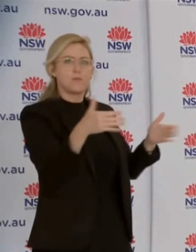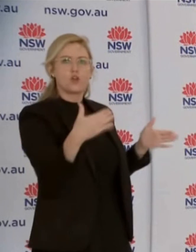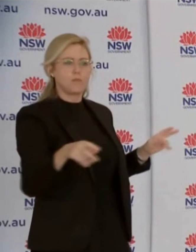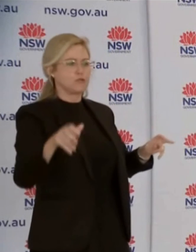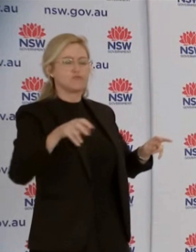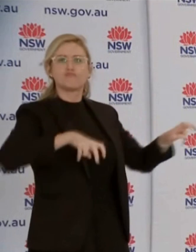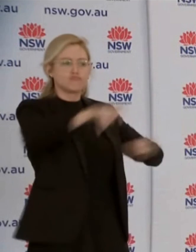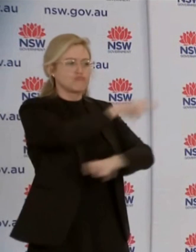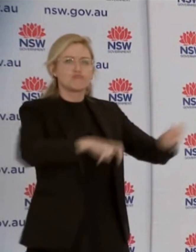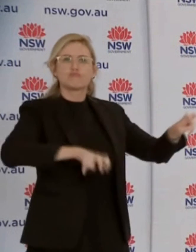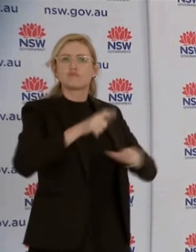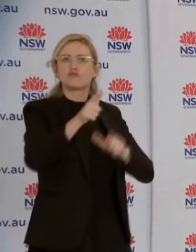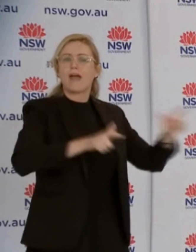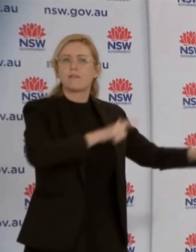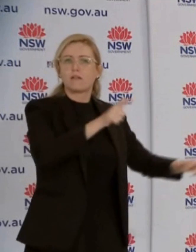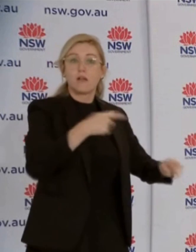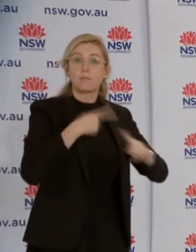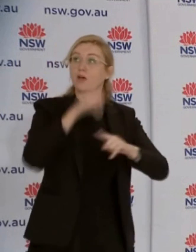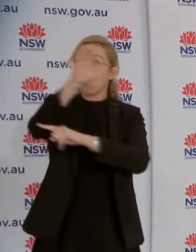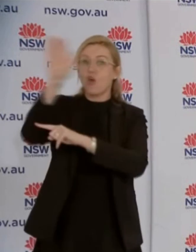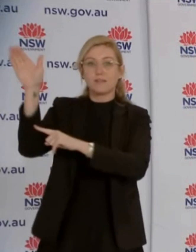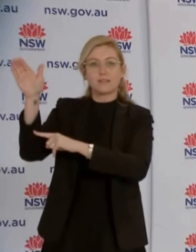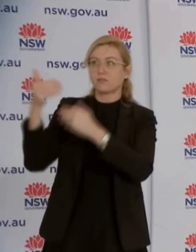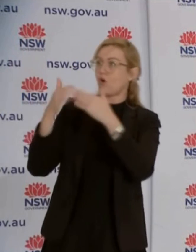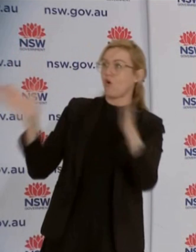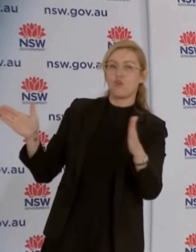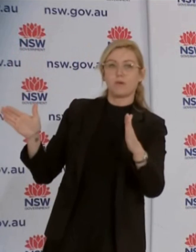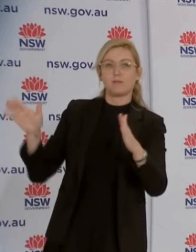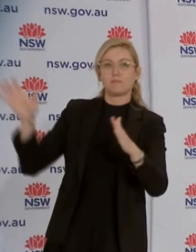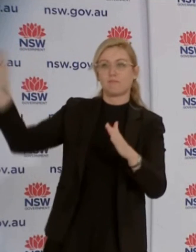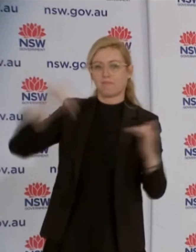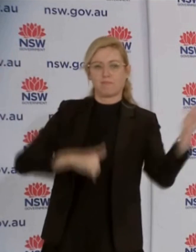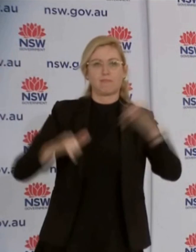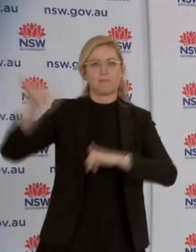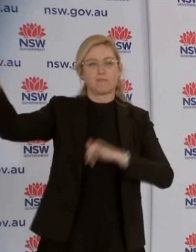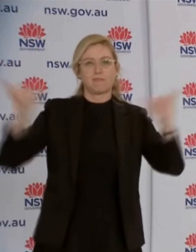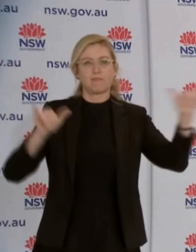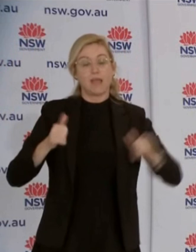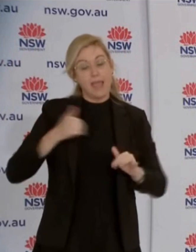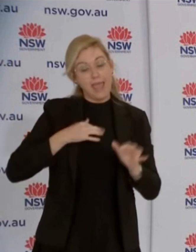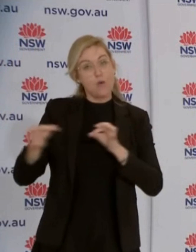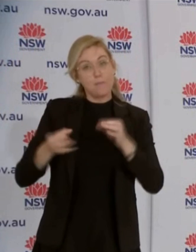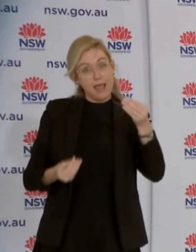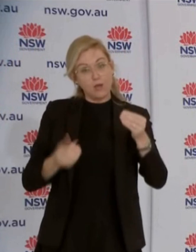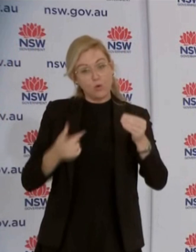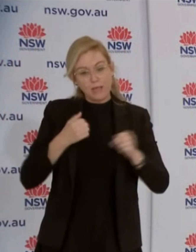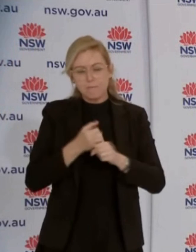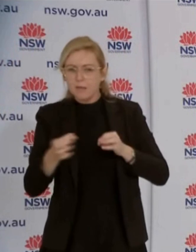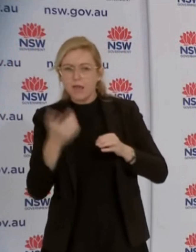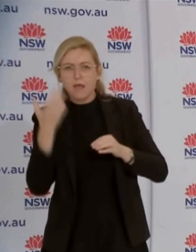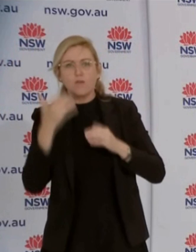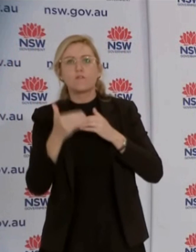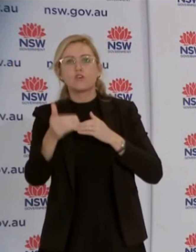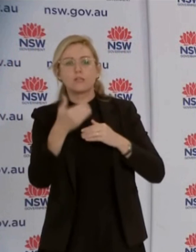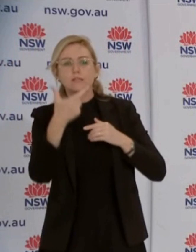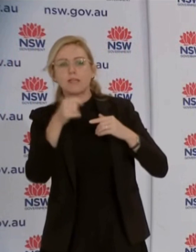safe way. And I just ask everybody to stick to the plan. The plan is solid. It's based on science. And I can't control what other